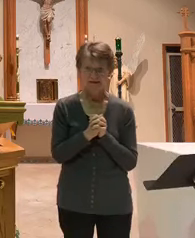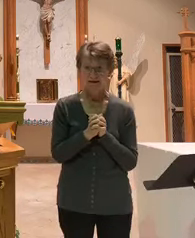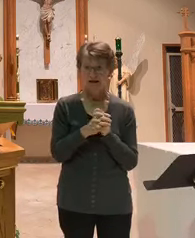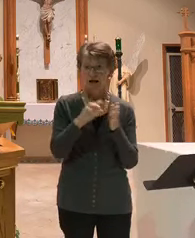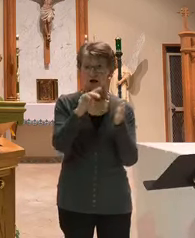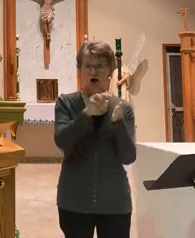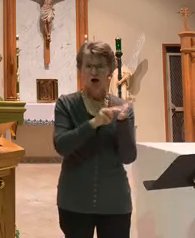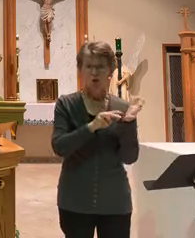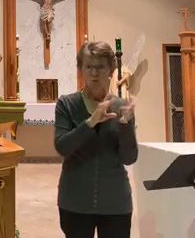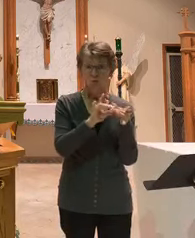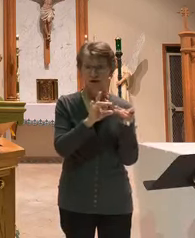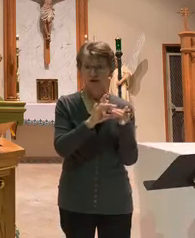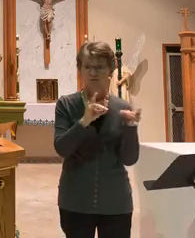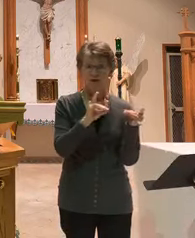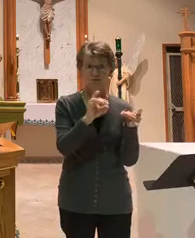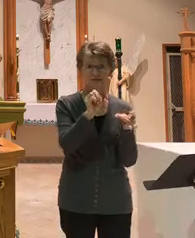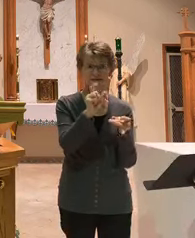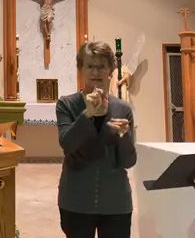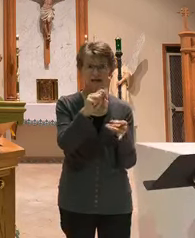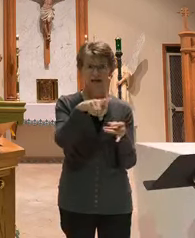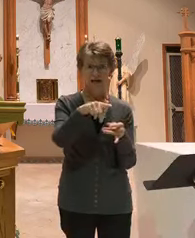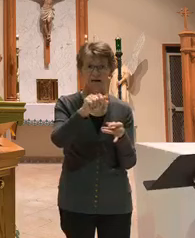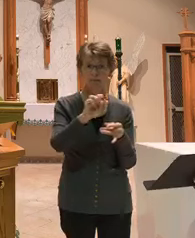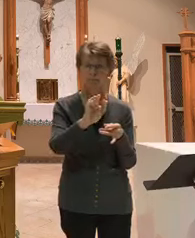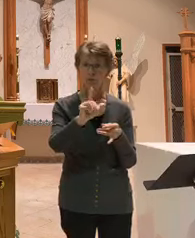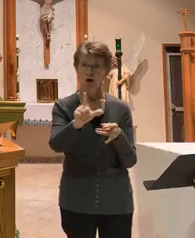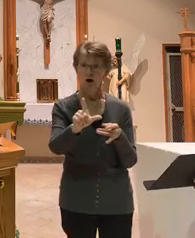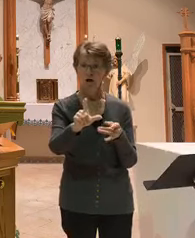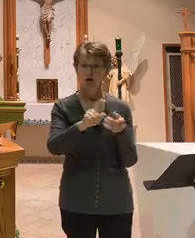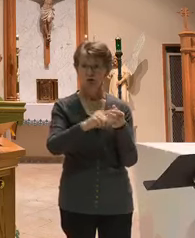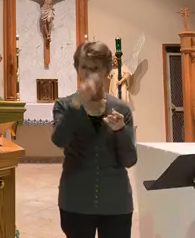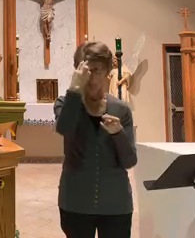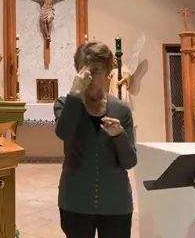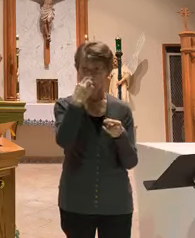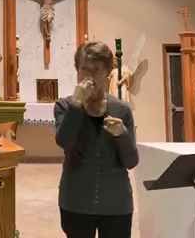A reading from the letter of St. Paul to the Romans.